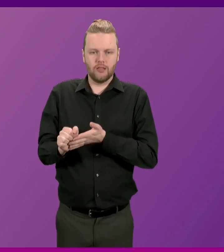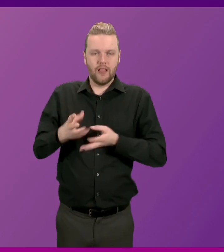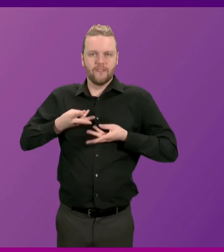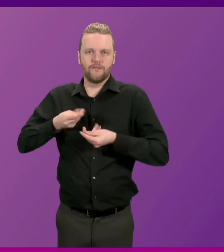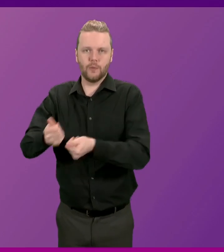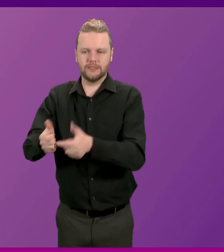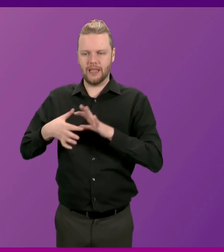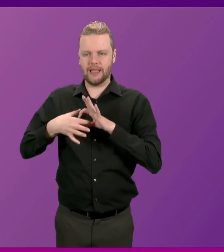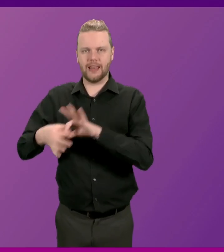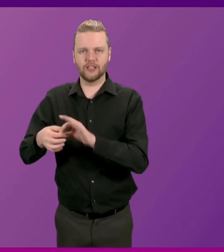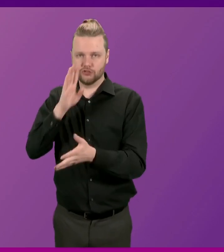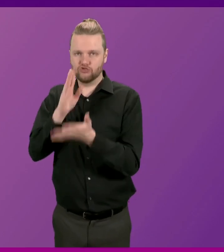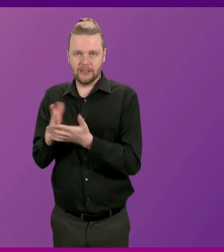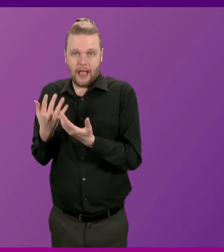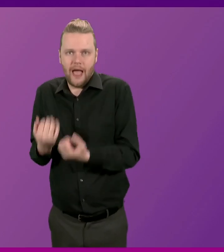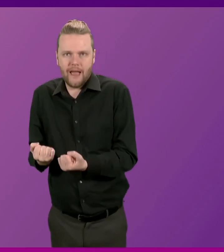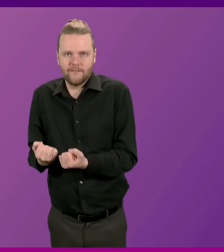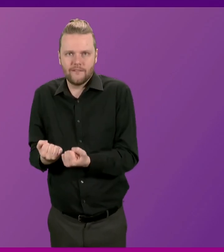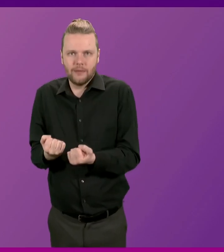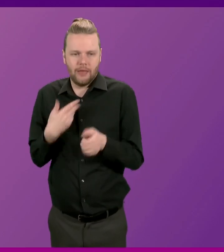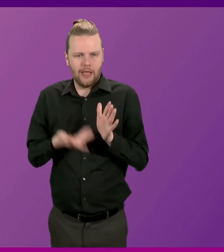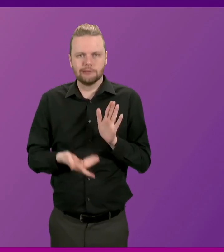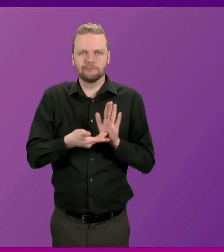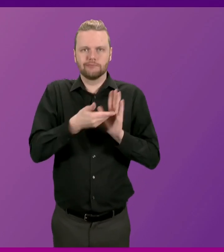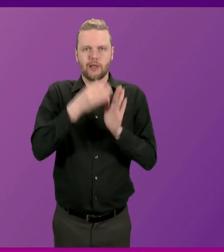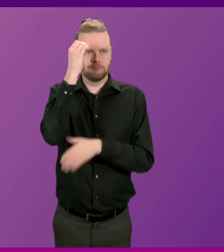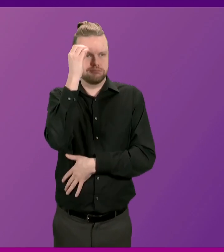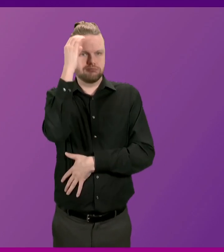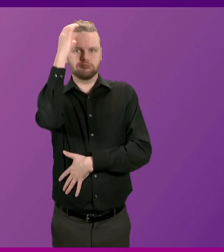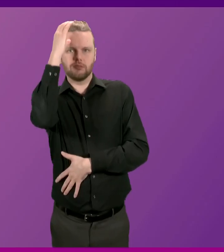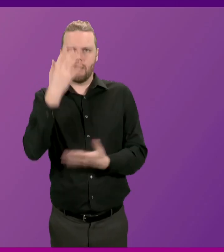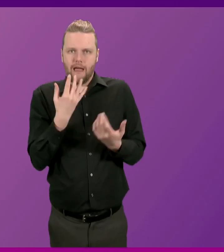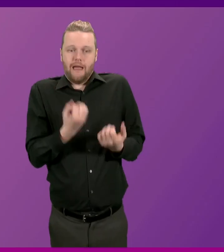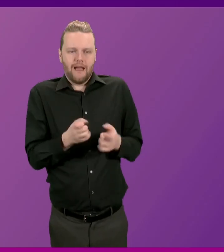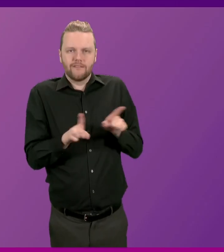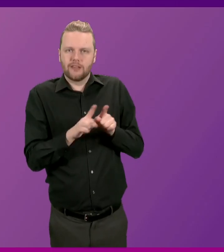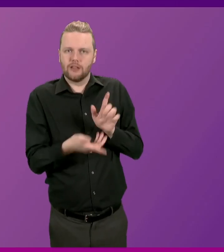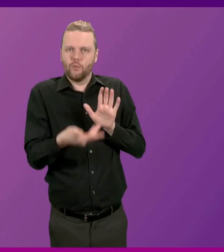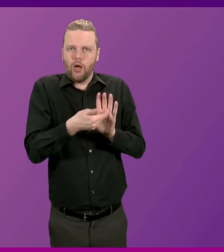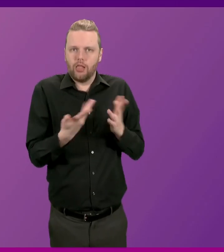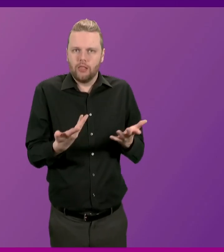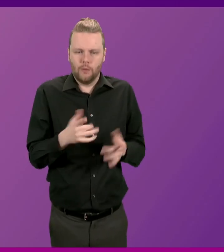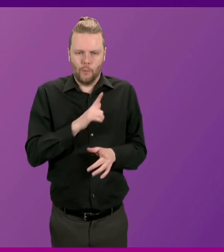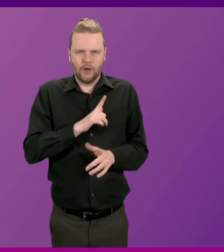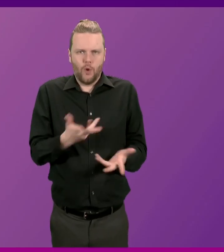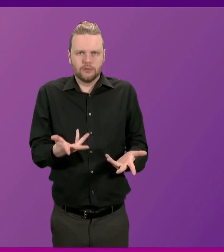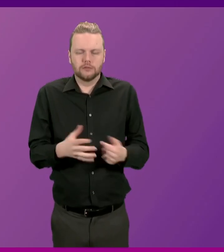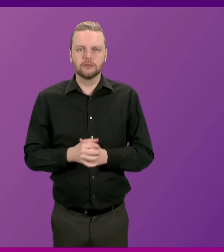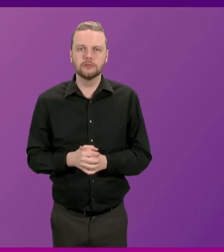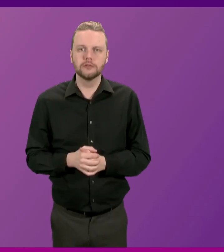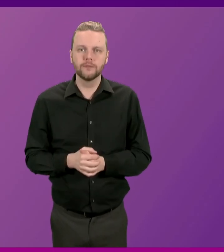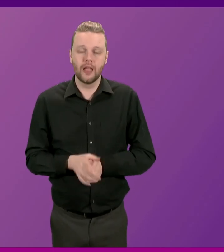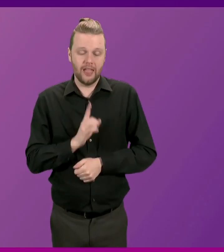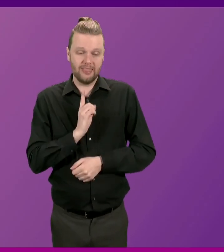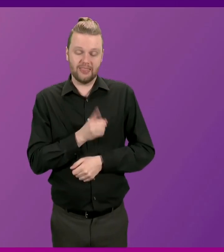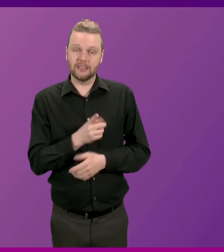they've got the trust, and then you're able to equip them with the expertise in the legal domain or whichever domain it is. So